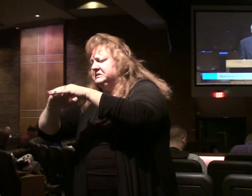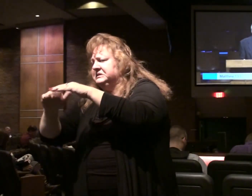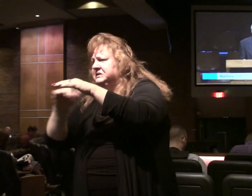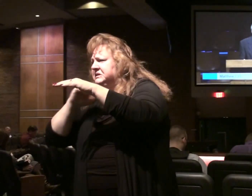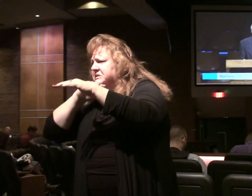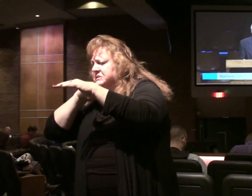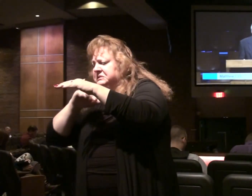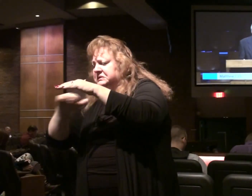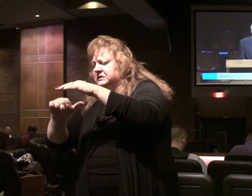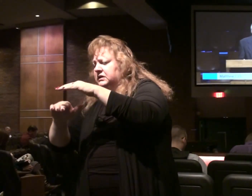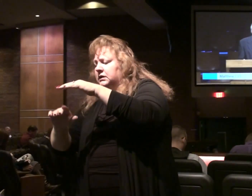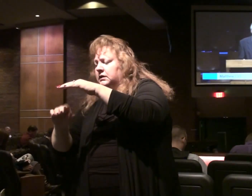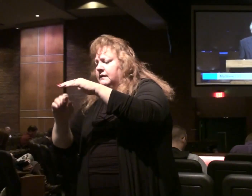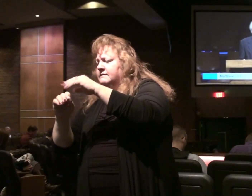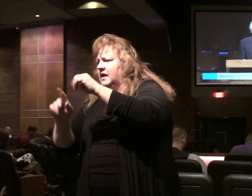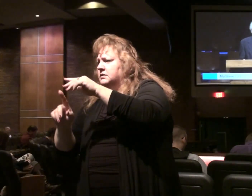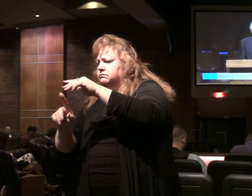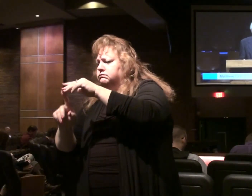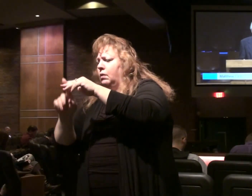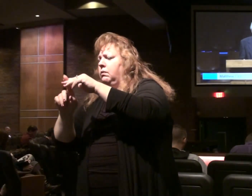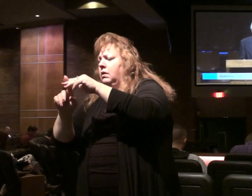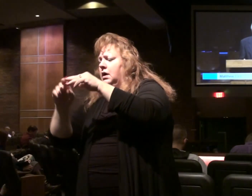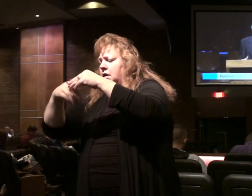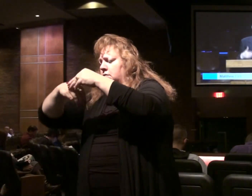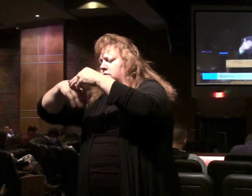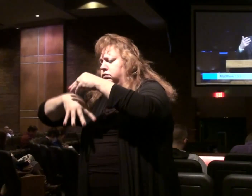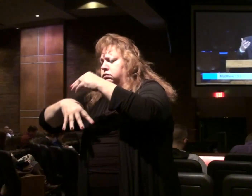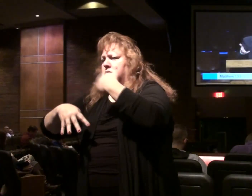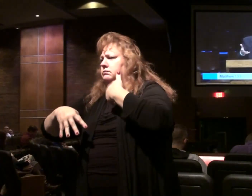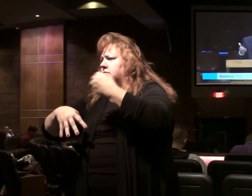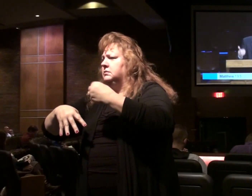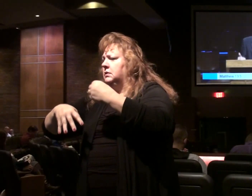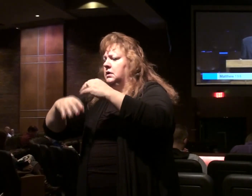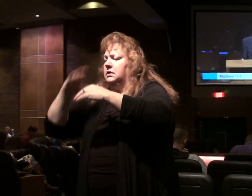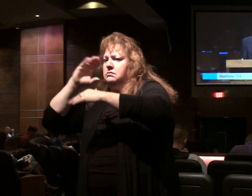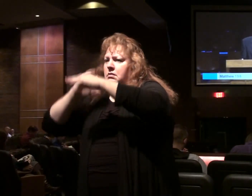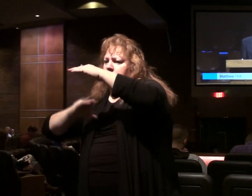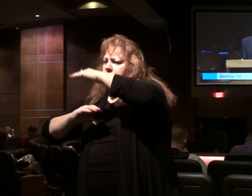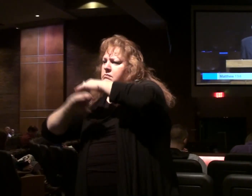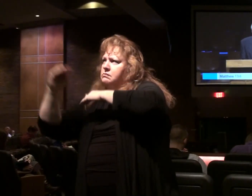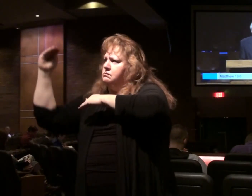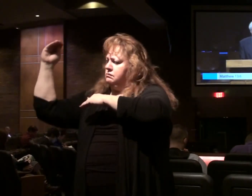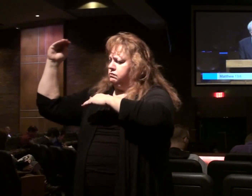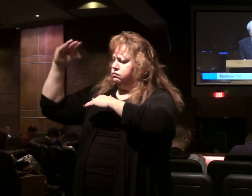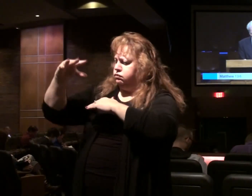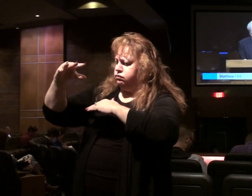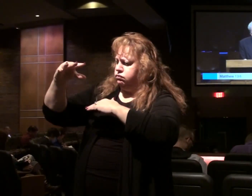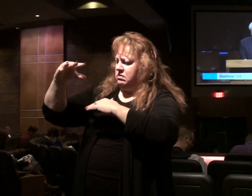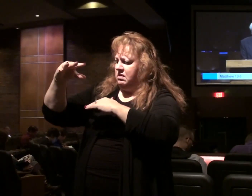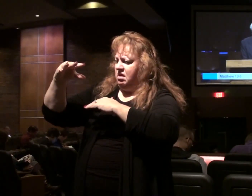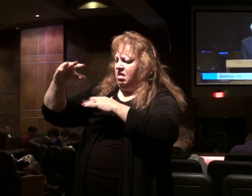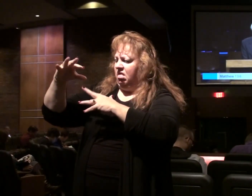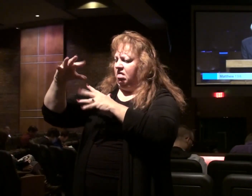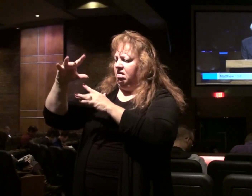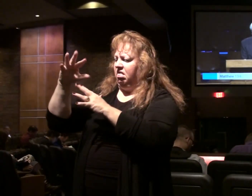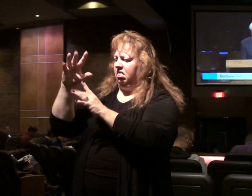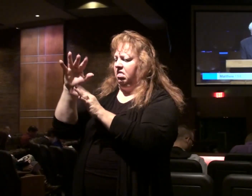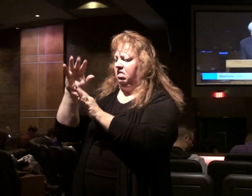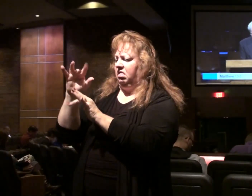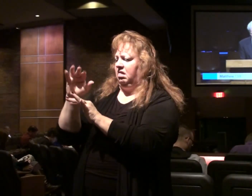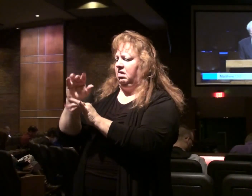Immediately they sprang up because they had no depth of soil. But when the sun had risen, they were scorched because they had no root. They